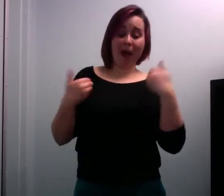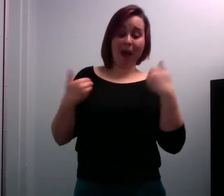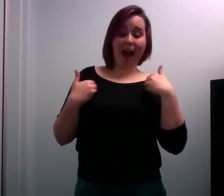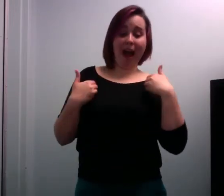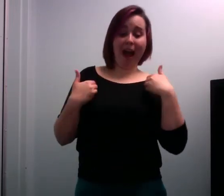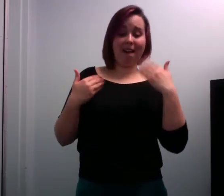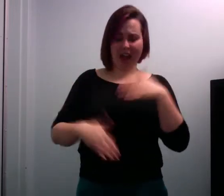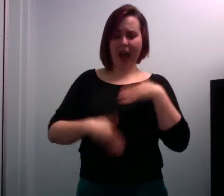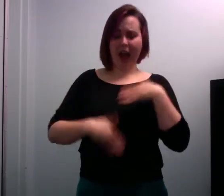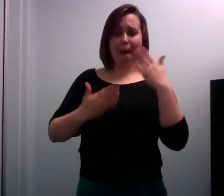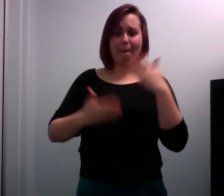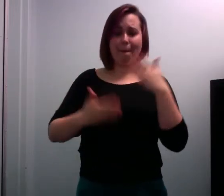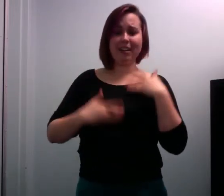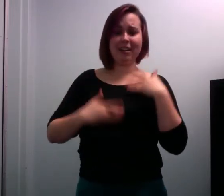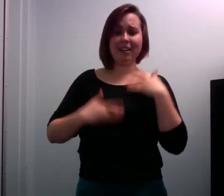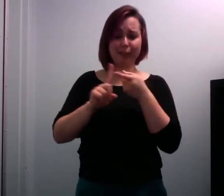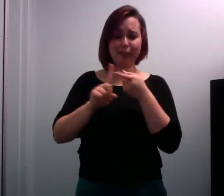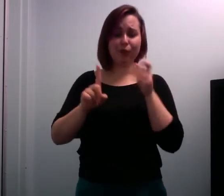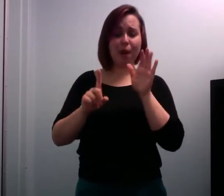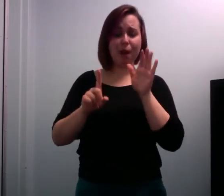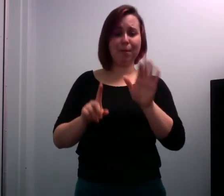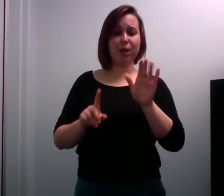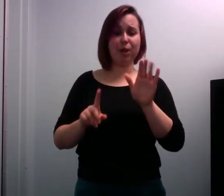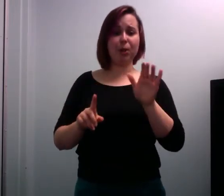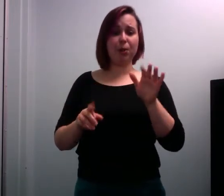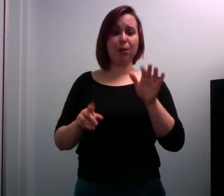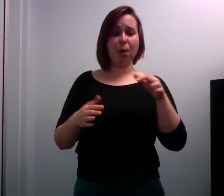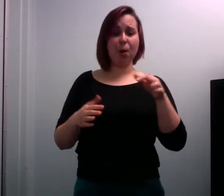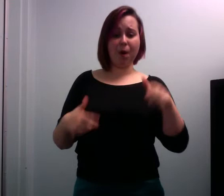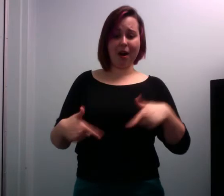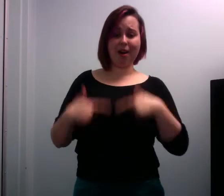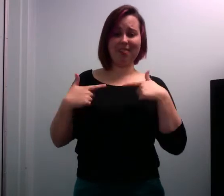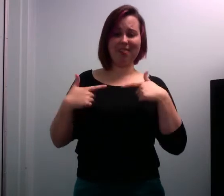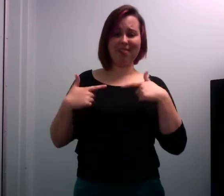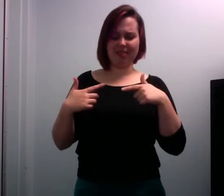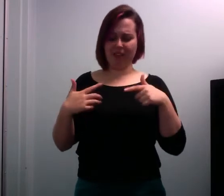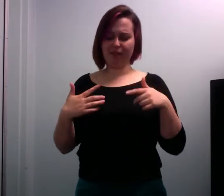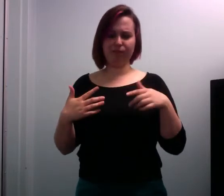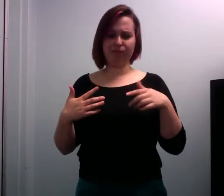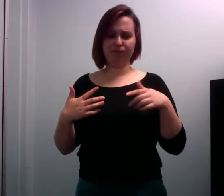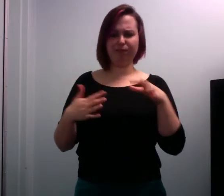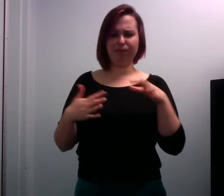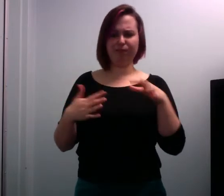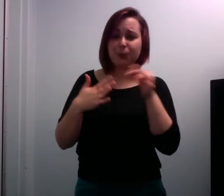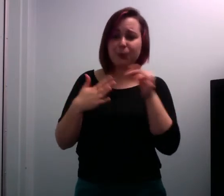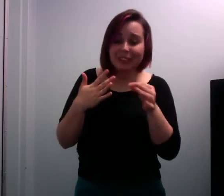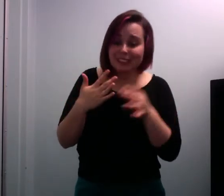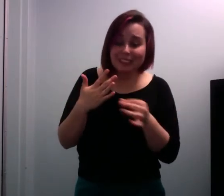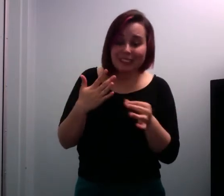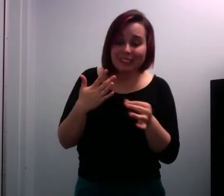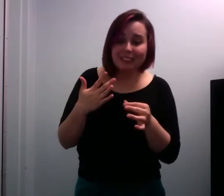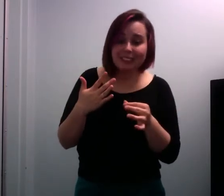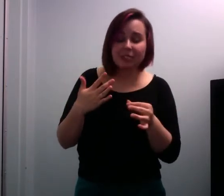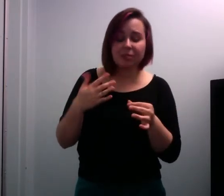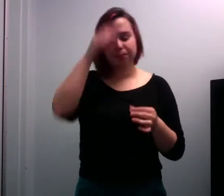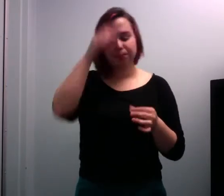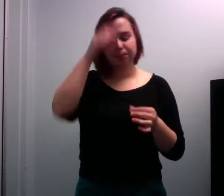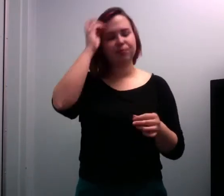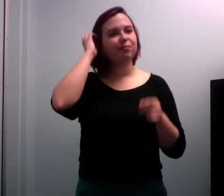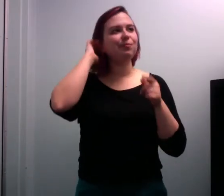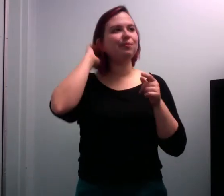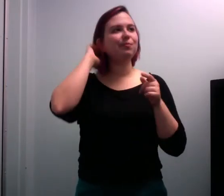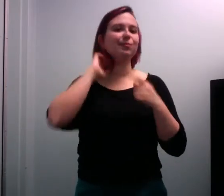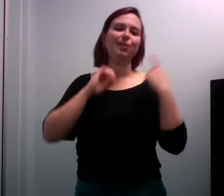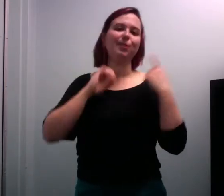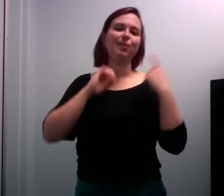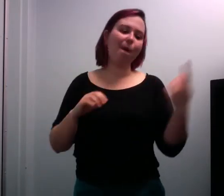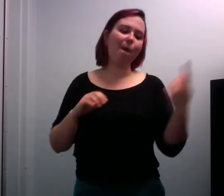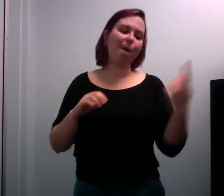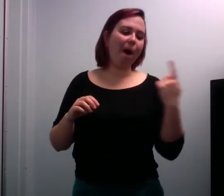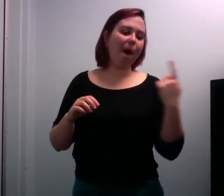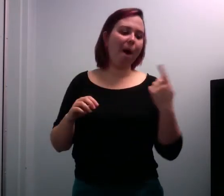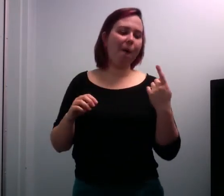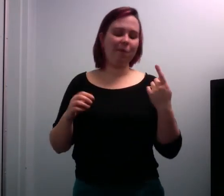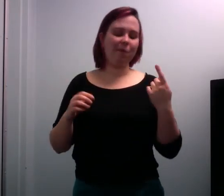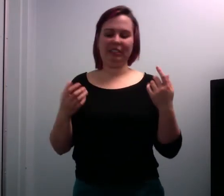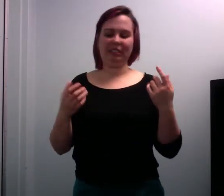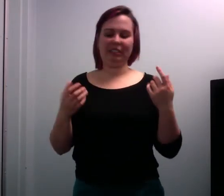choices? Do you simply go through your routine in an unconscious manner, or do you always keep in the forefront of